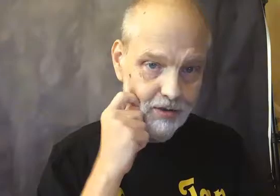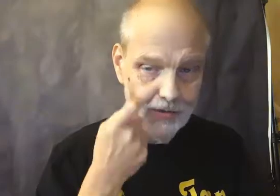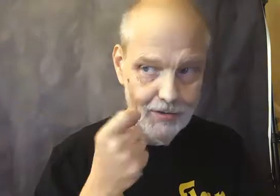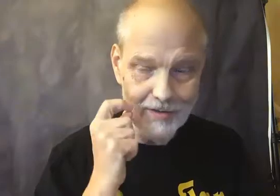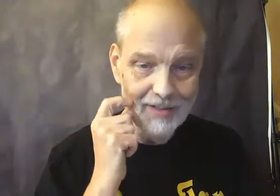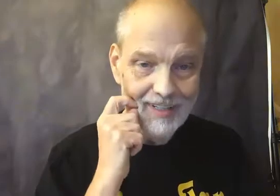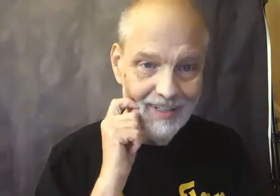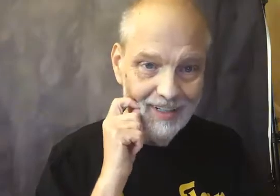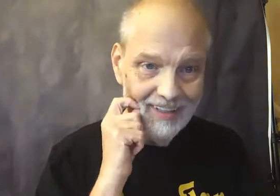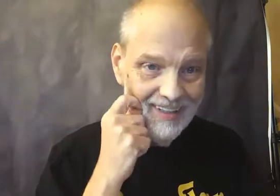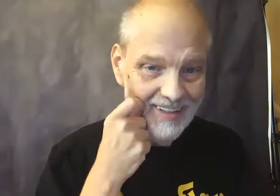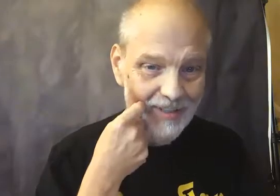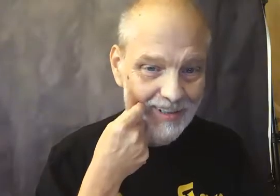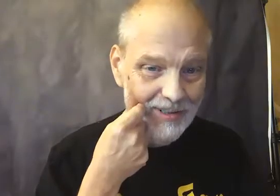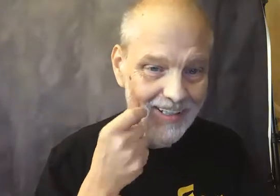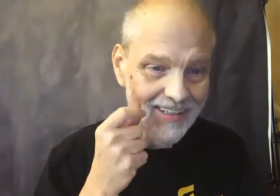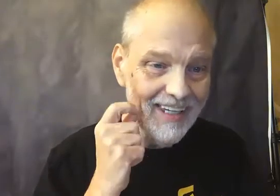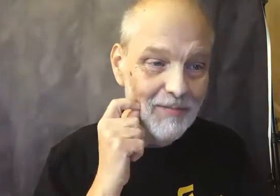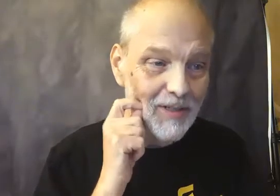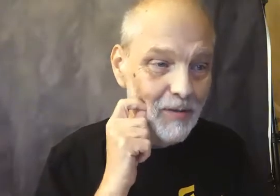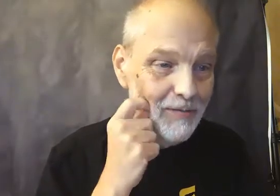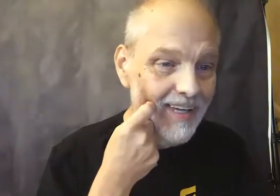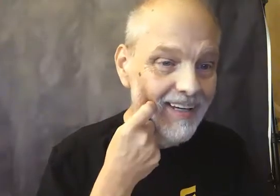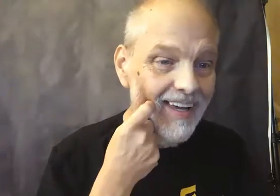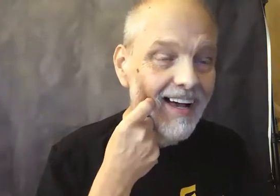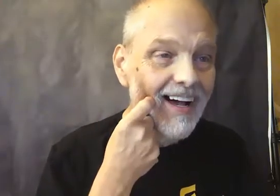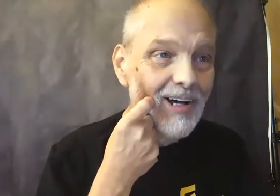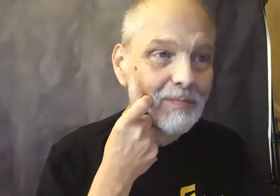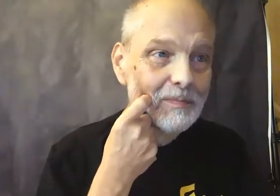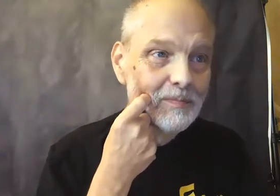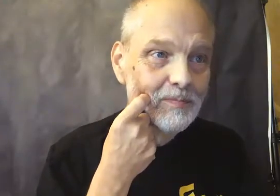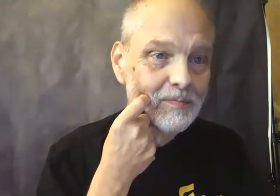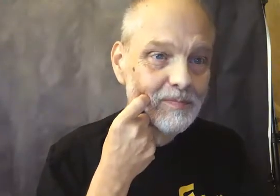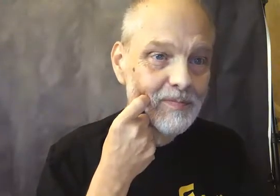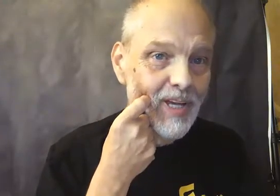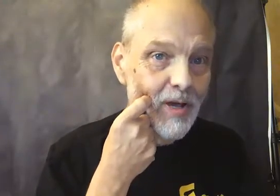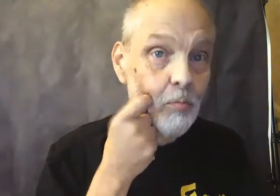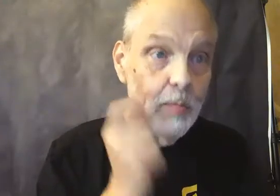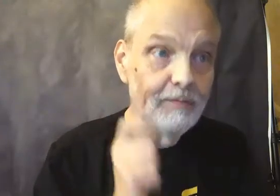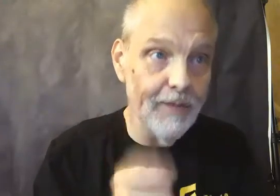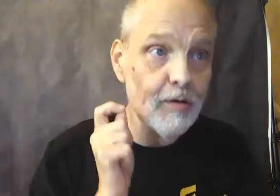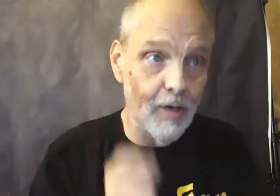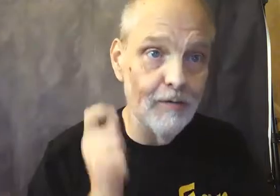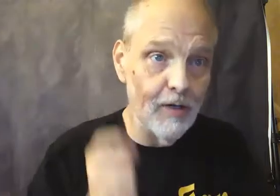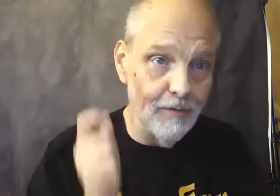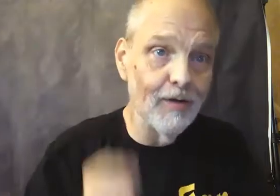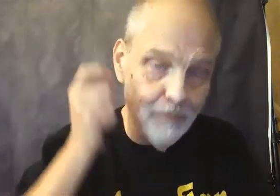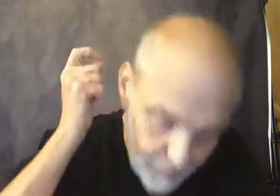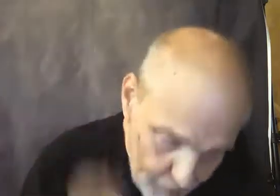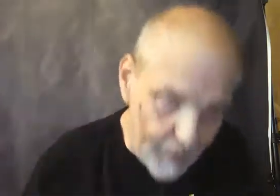boss. What else? Another word for that. But very, very, very, very, very